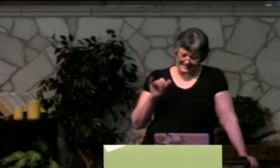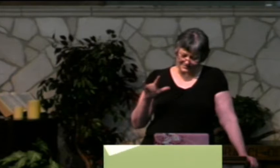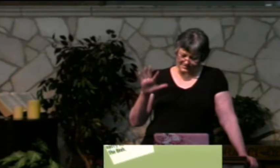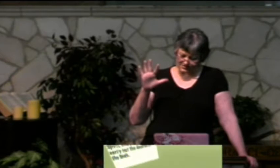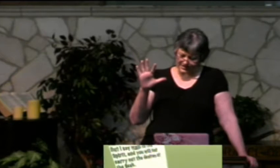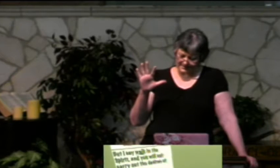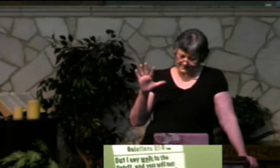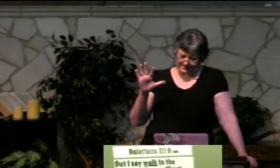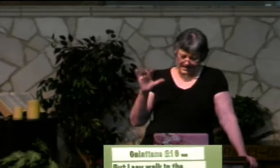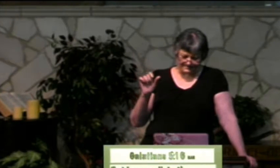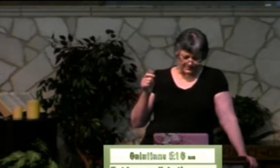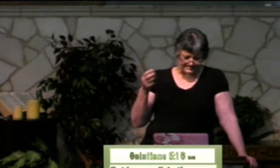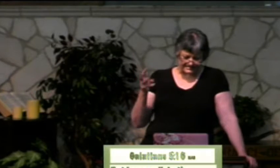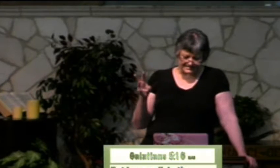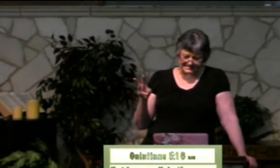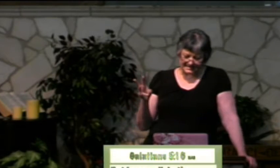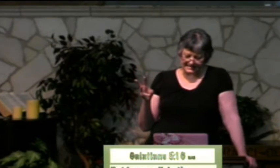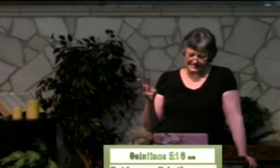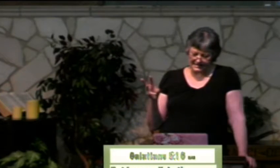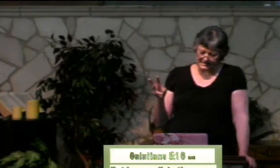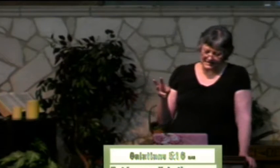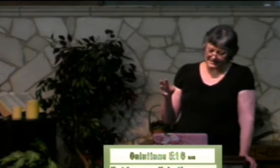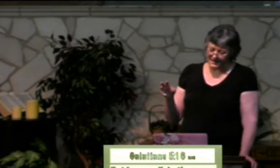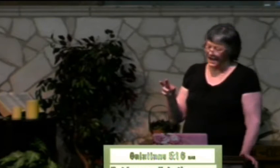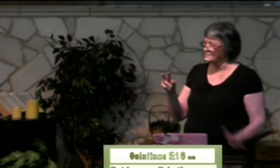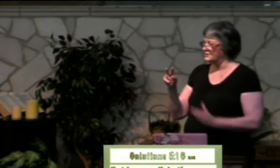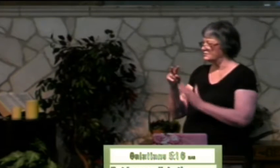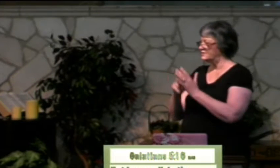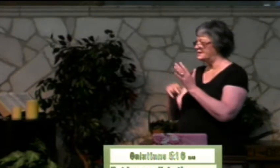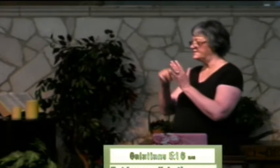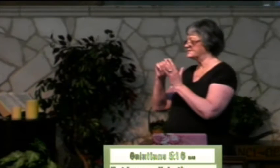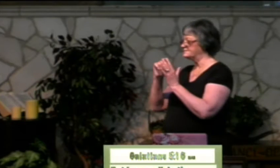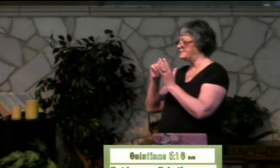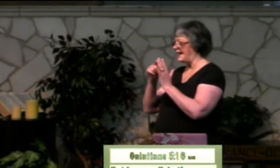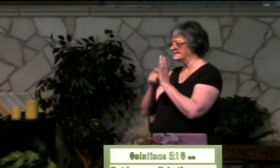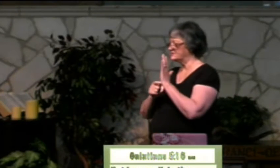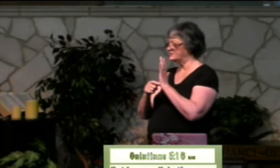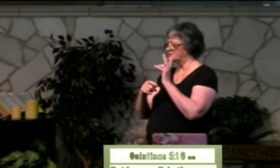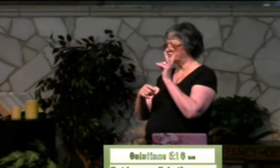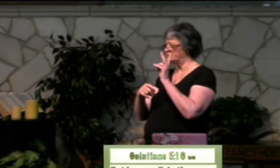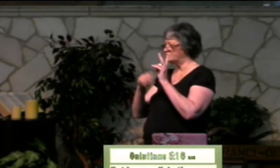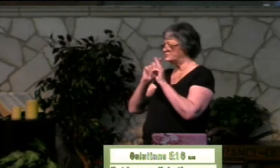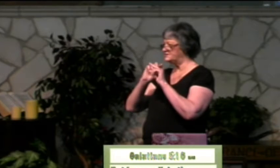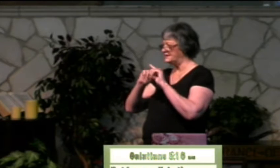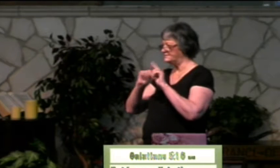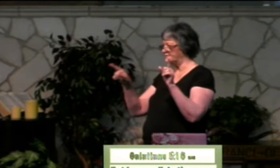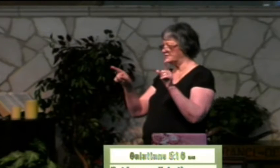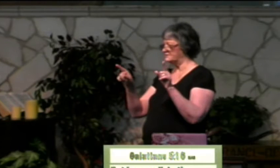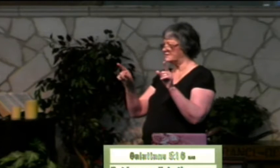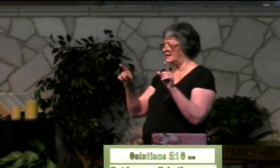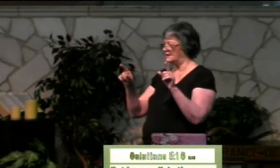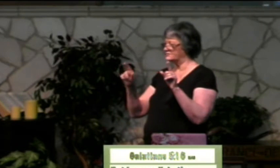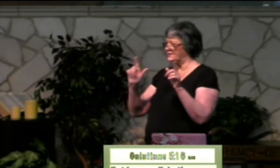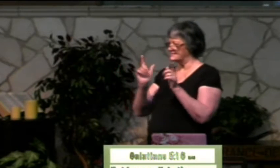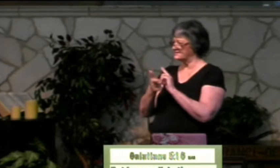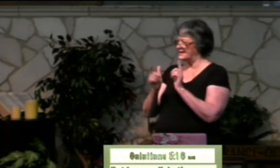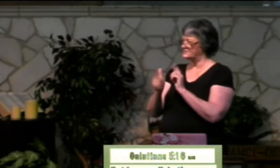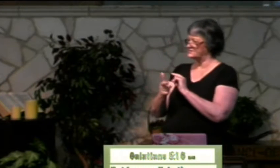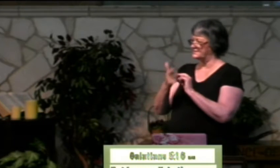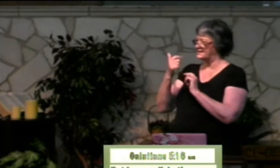Galatians chapter 5, verse 16. Now, I'm going to read this passage in two different translations because I